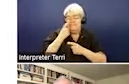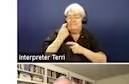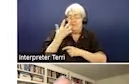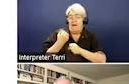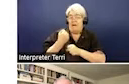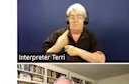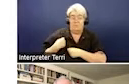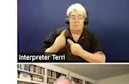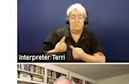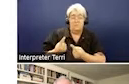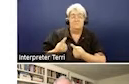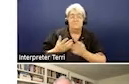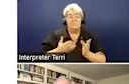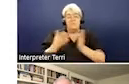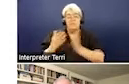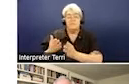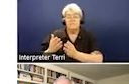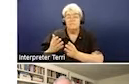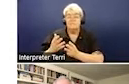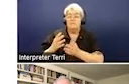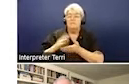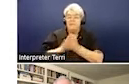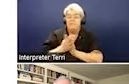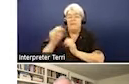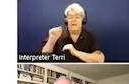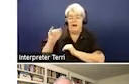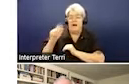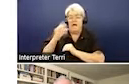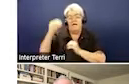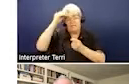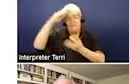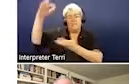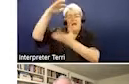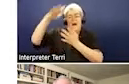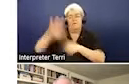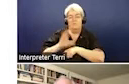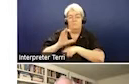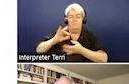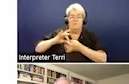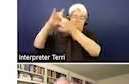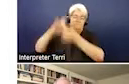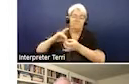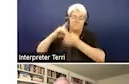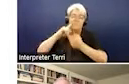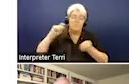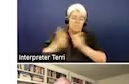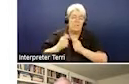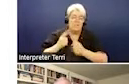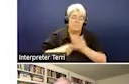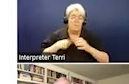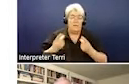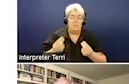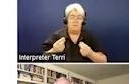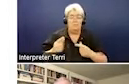which is the move into AI and cloud computing, which is really going to change a lot of what we can do. Next slide.